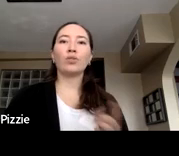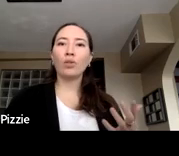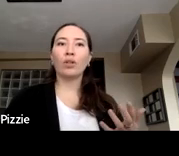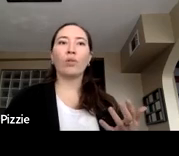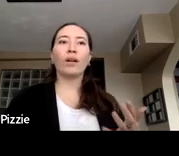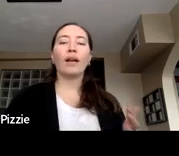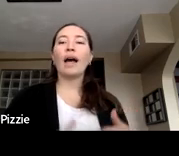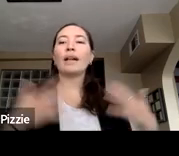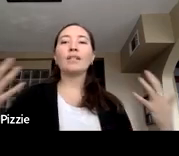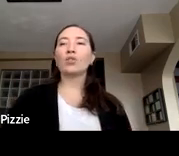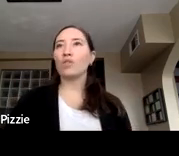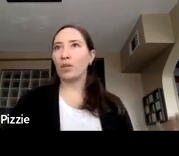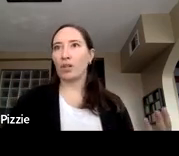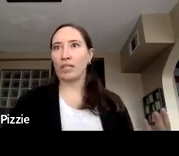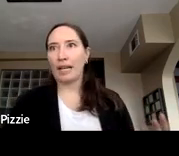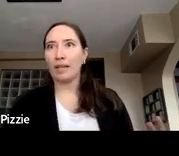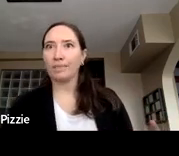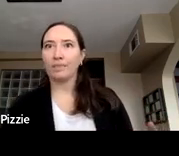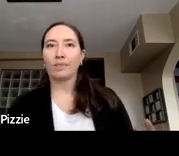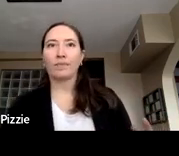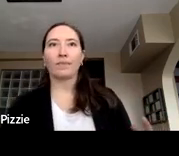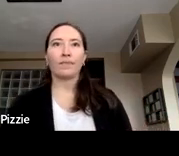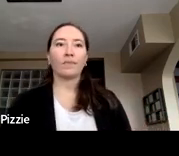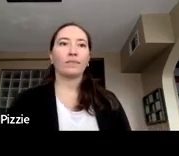going to show you how to distribute your data.